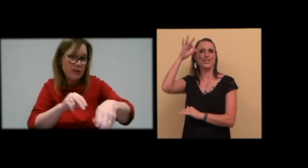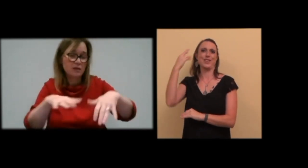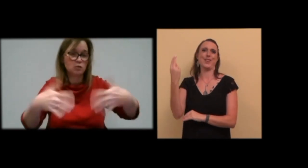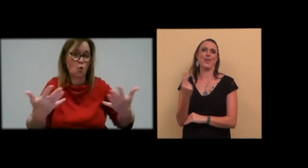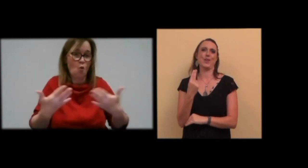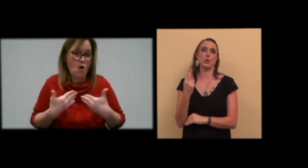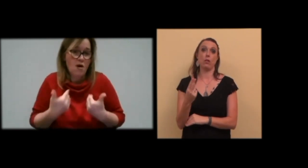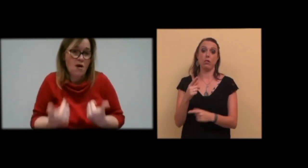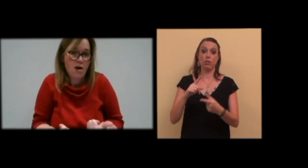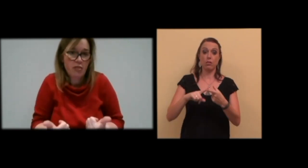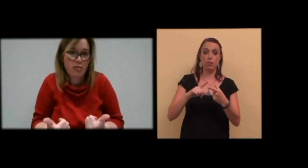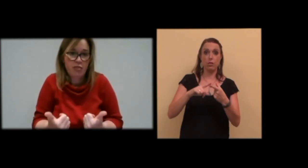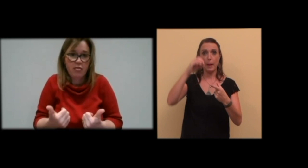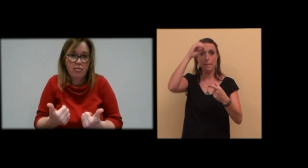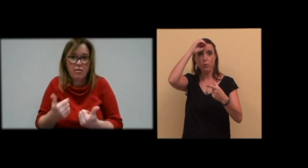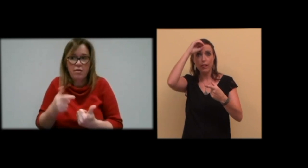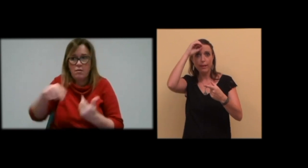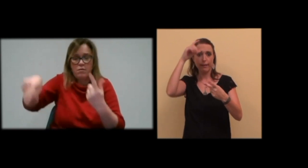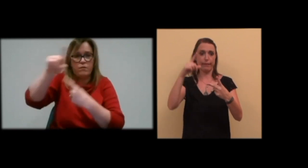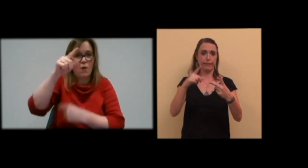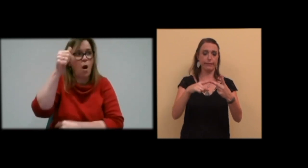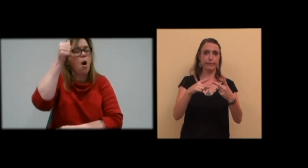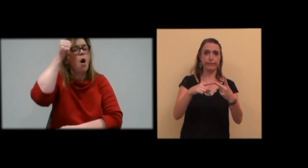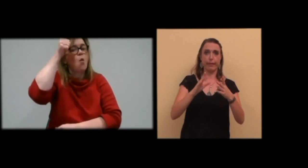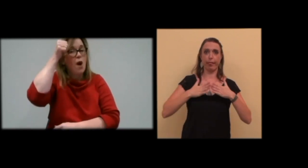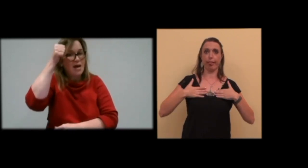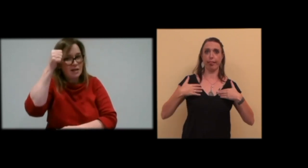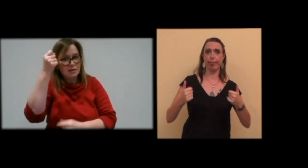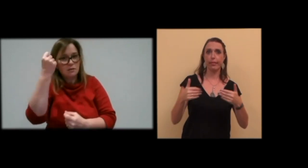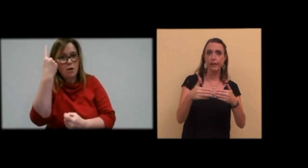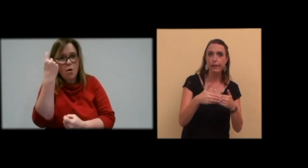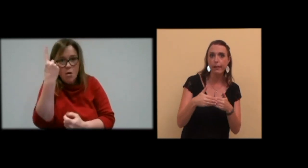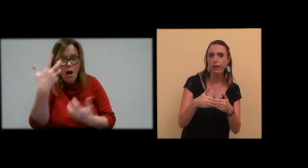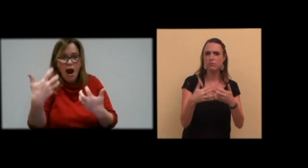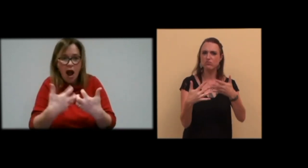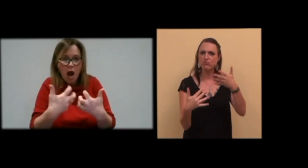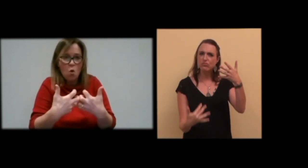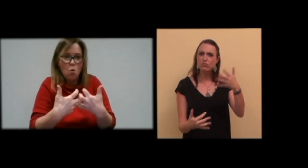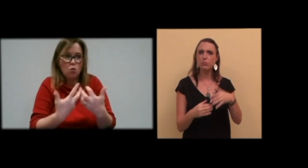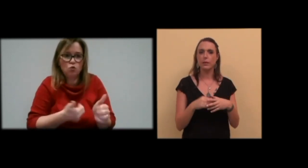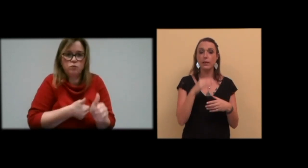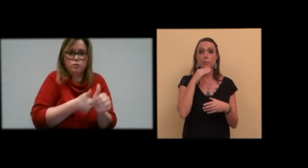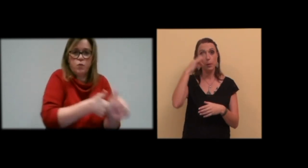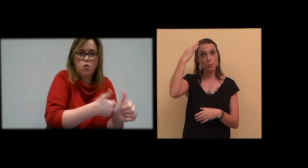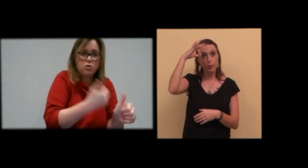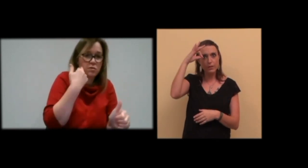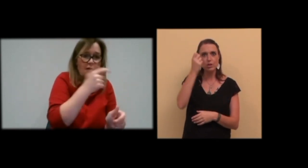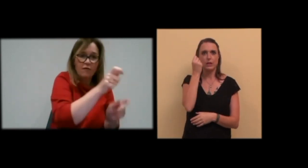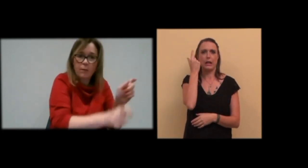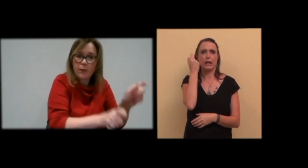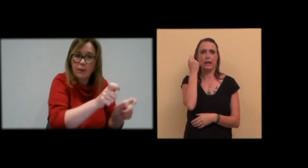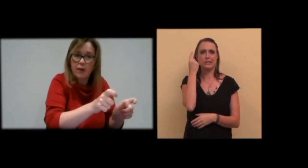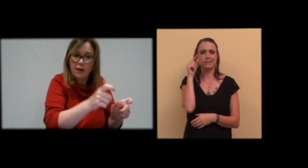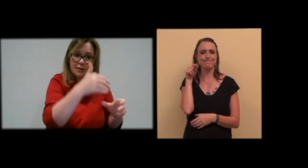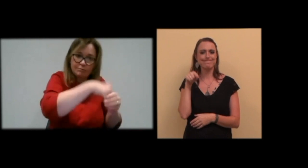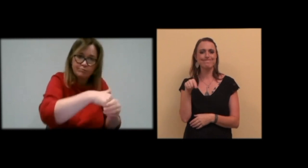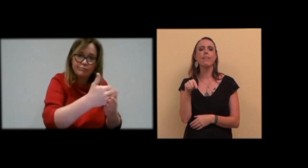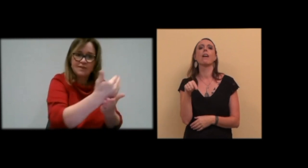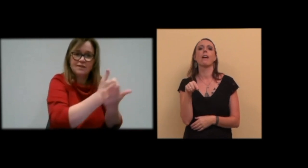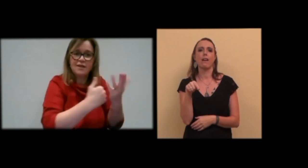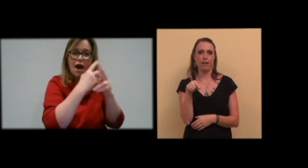the community, but professionals as well. So maybe police workers or people working within healthcare, so